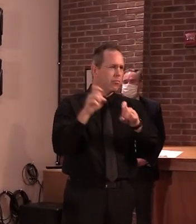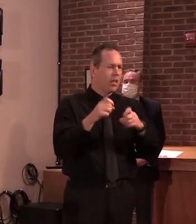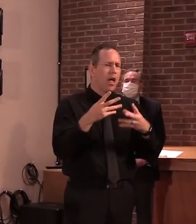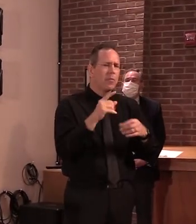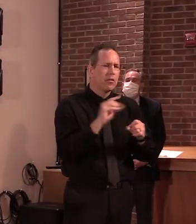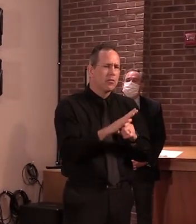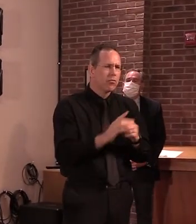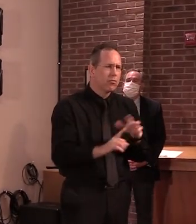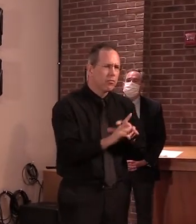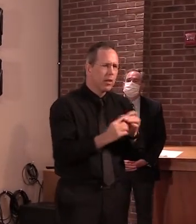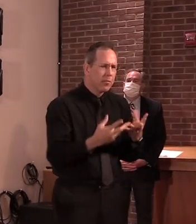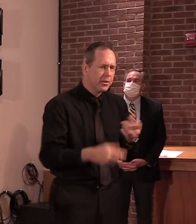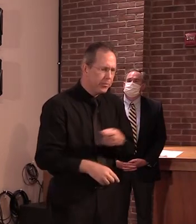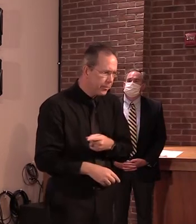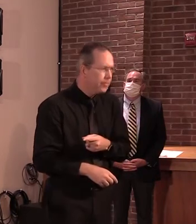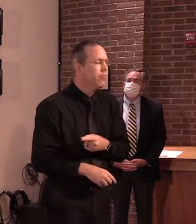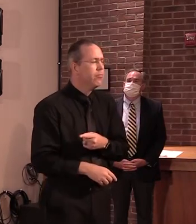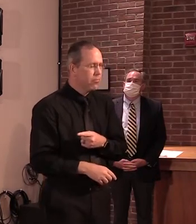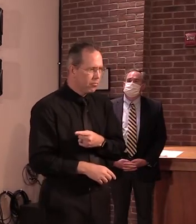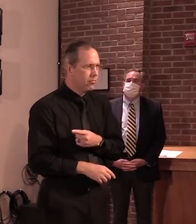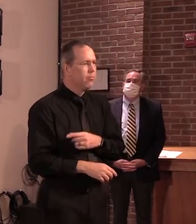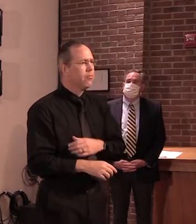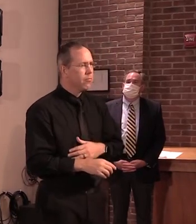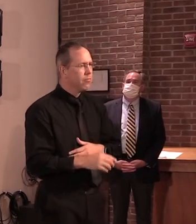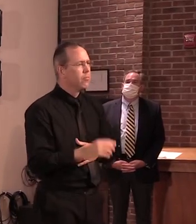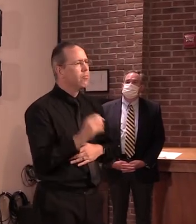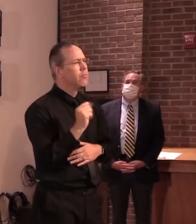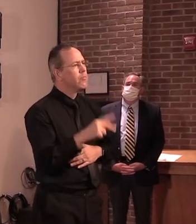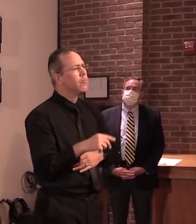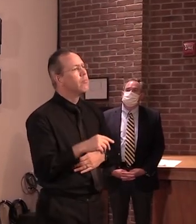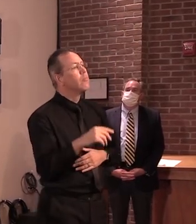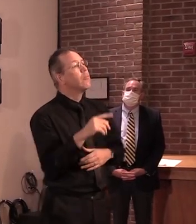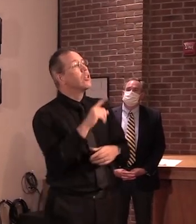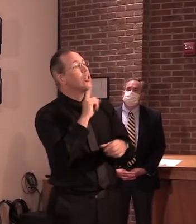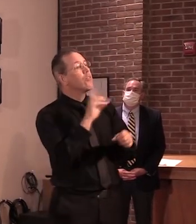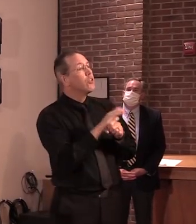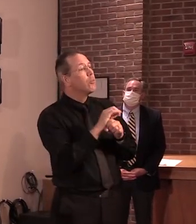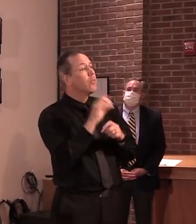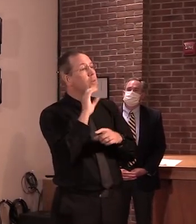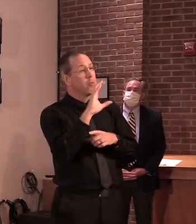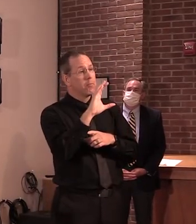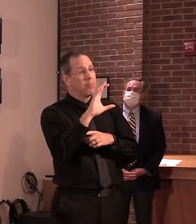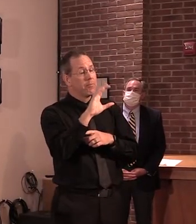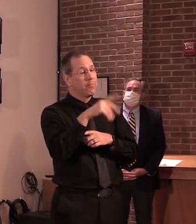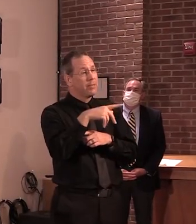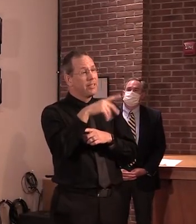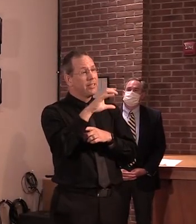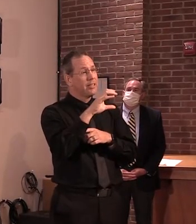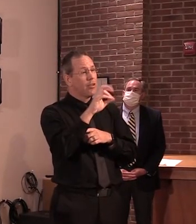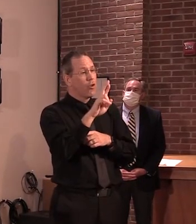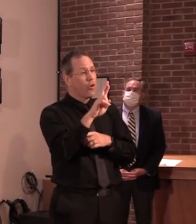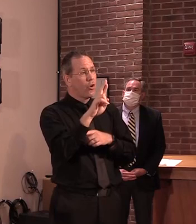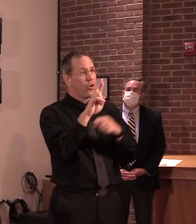So all of the cases that we report are PCR confirmed lab cases. You know,